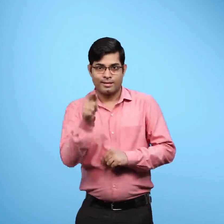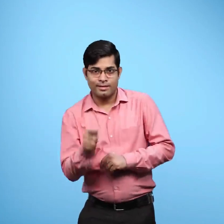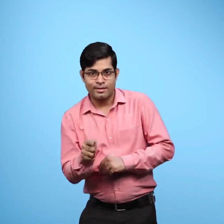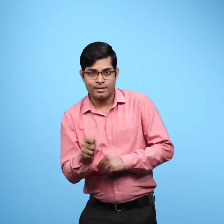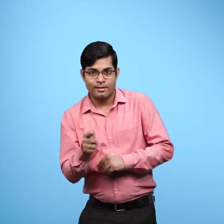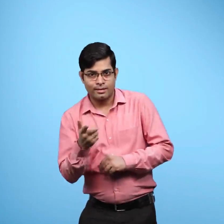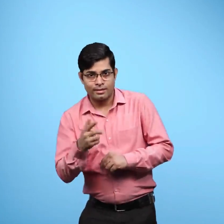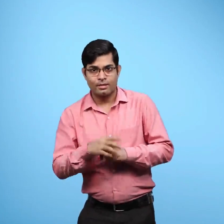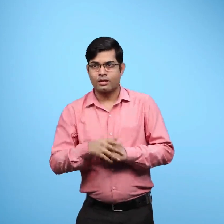standing,